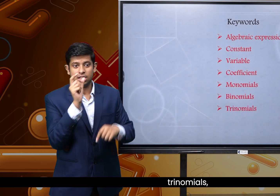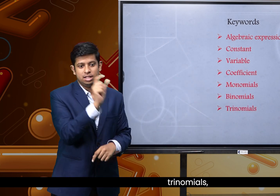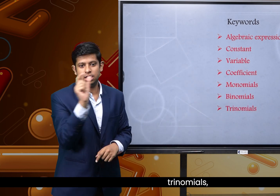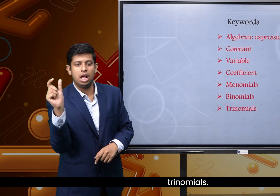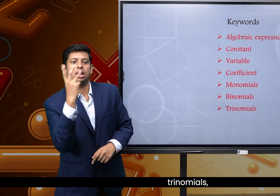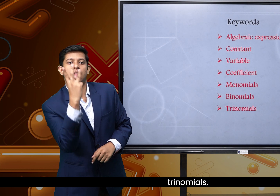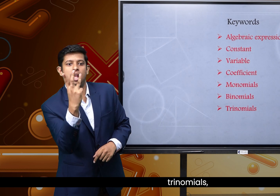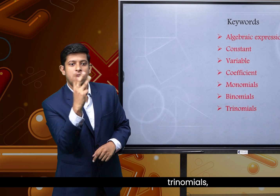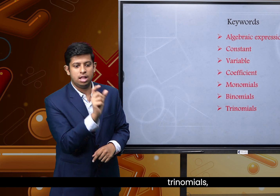trinomials,